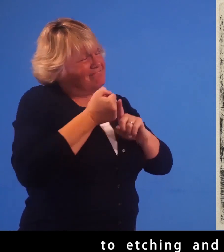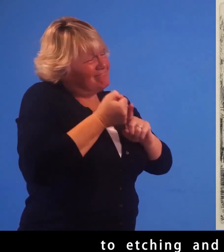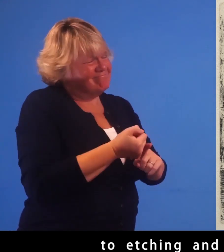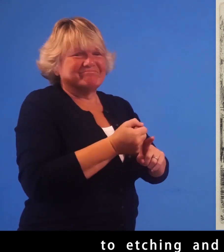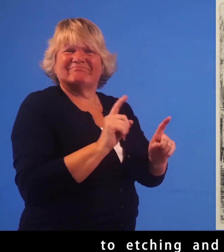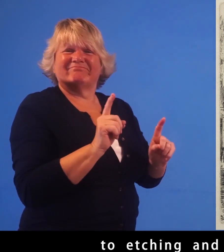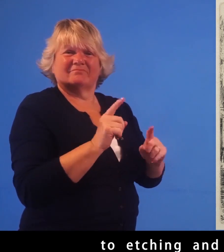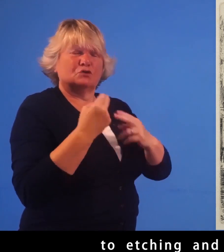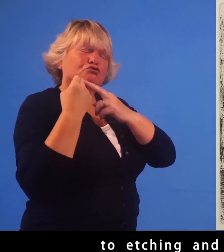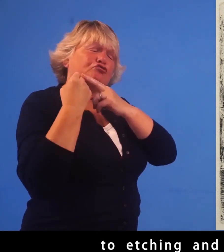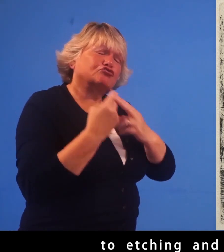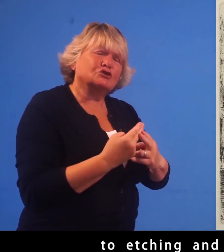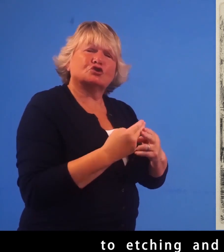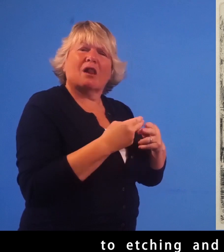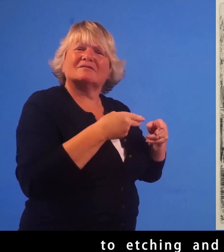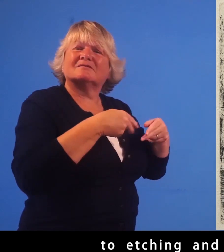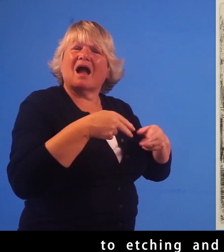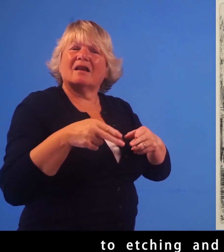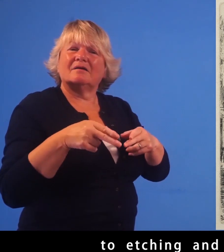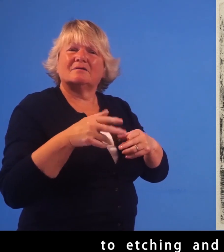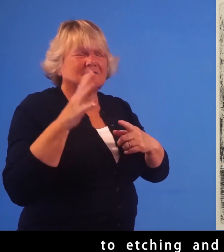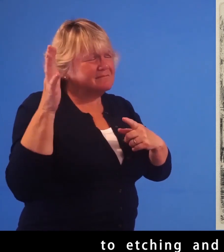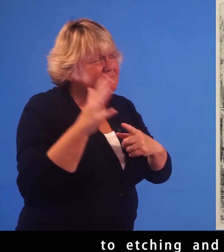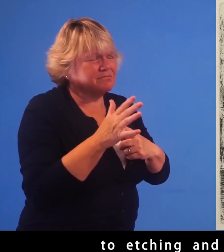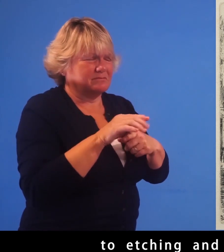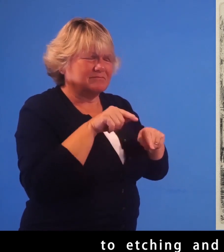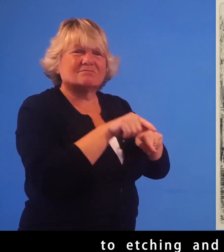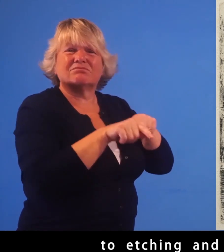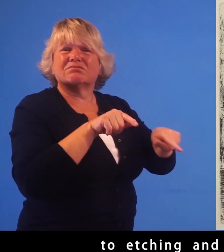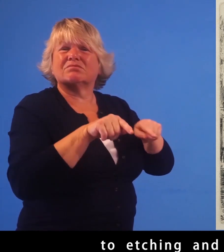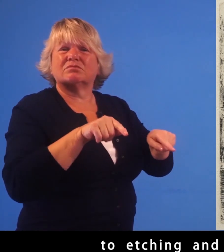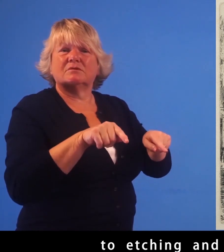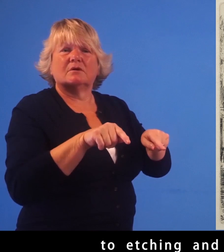He emphasised the importance of traditional techniques